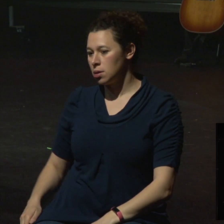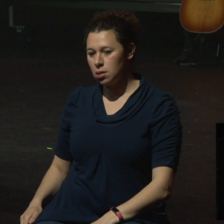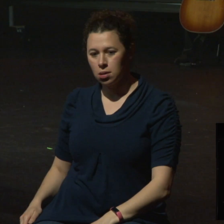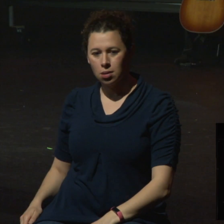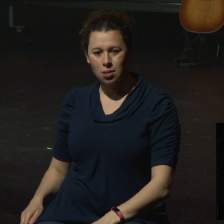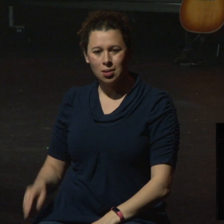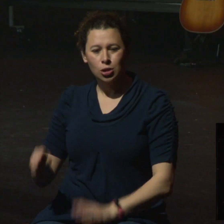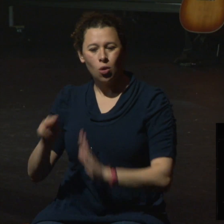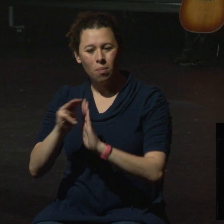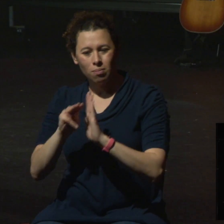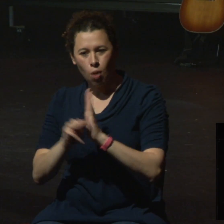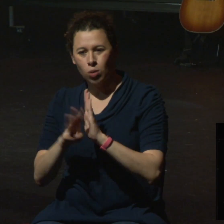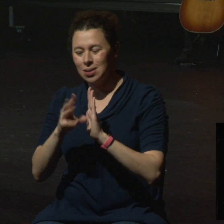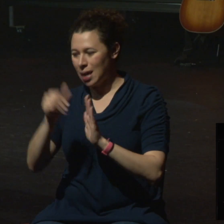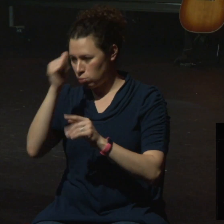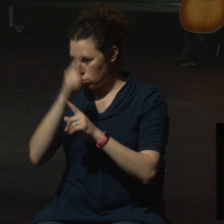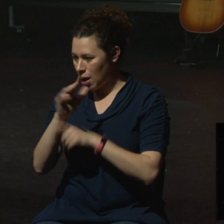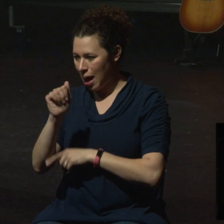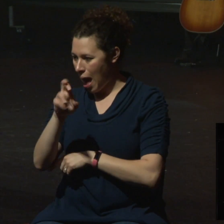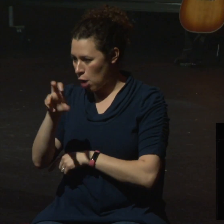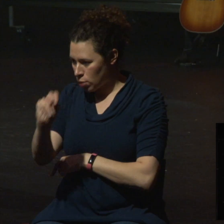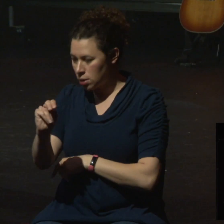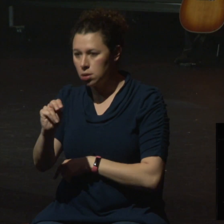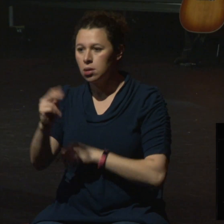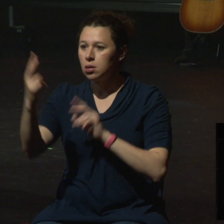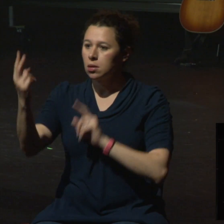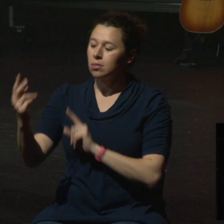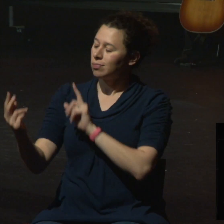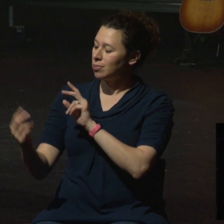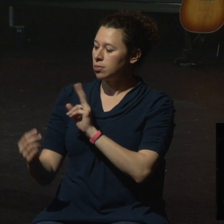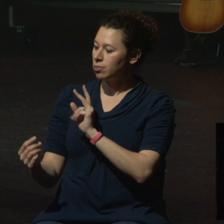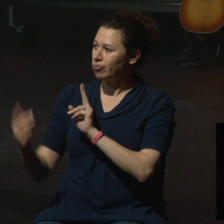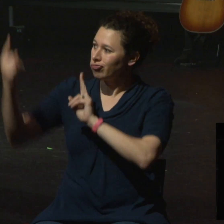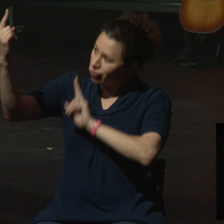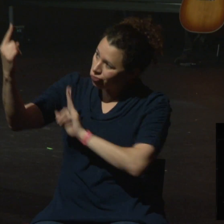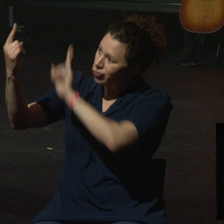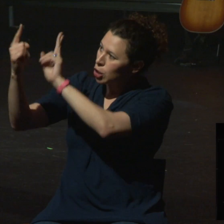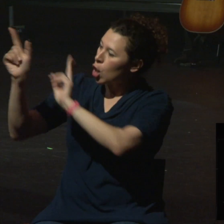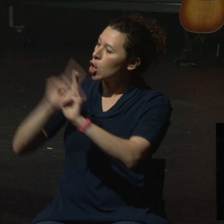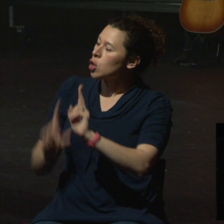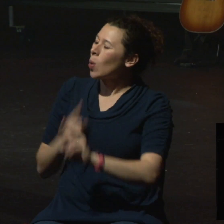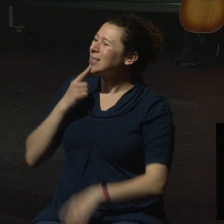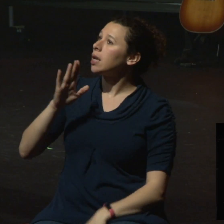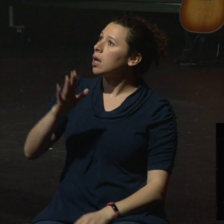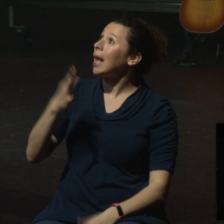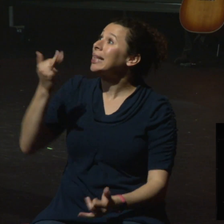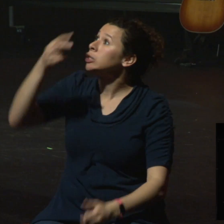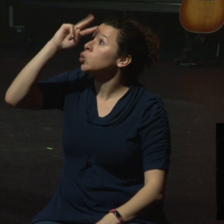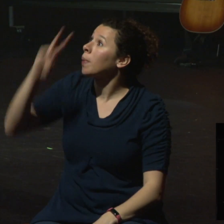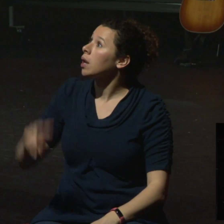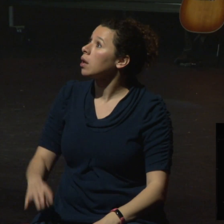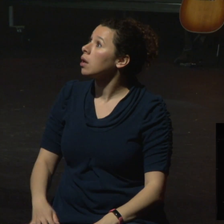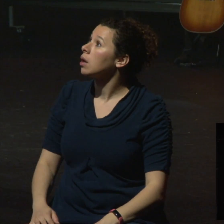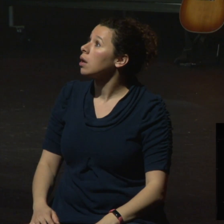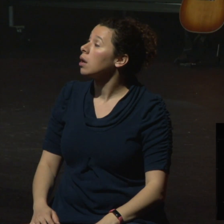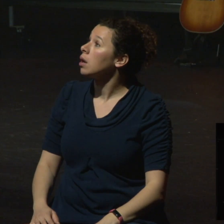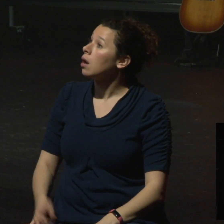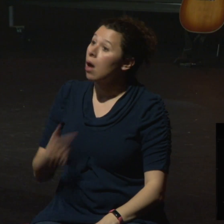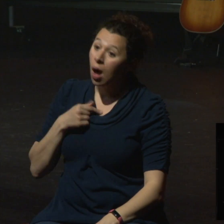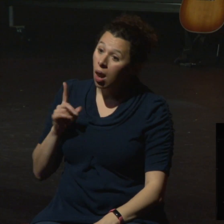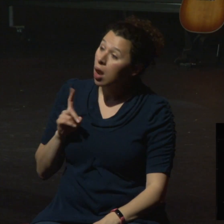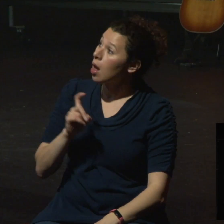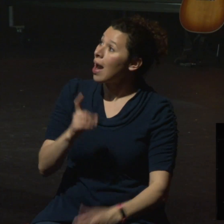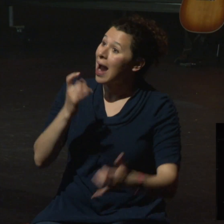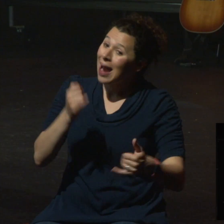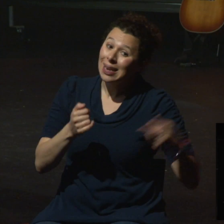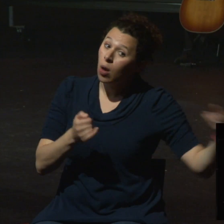are going before the Lord in prayer. Man, this was stupid. Got me traveling all this way. I get before the people. My own people don't even want to deal